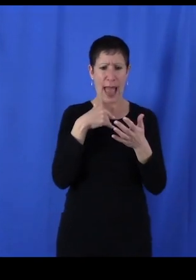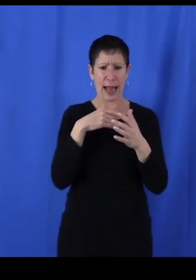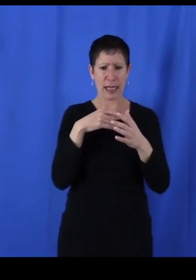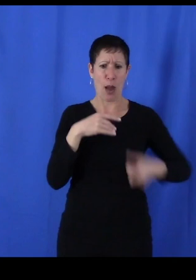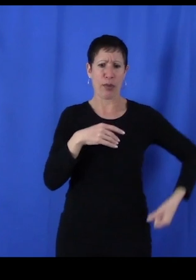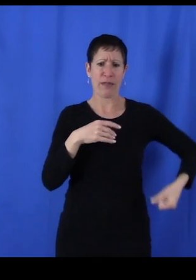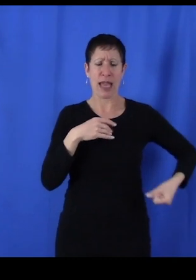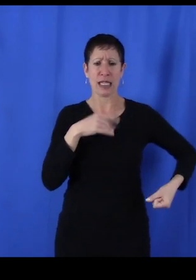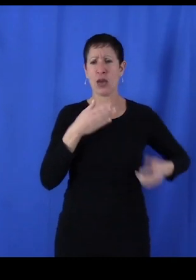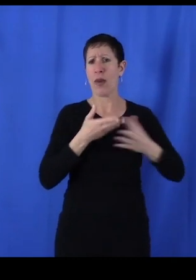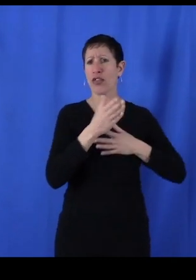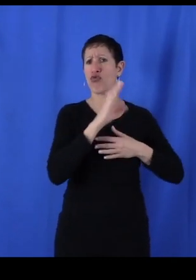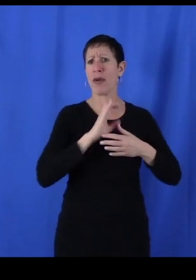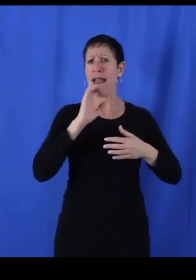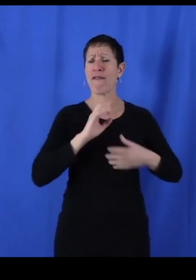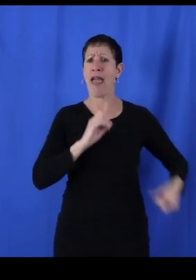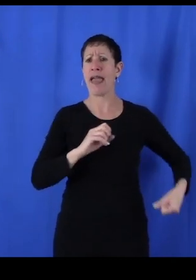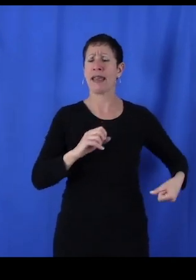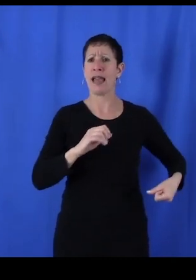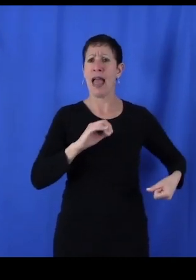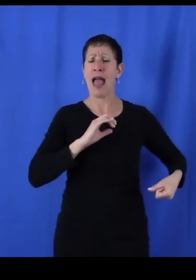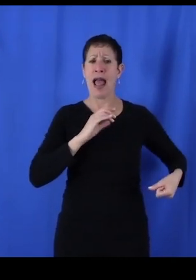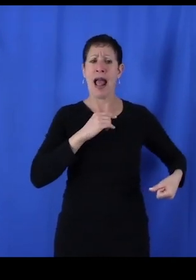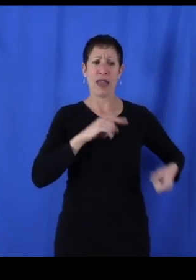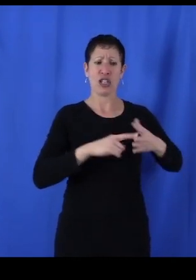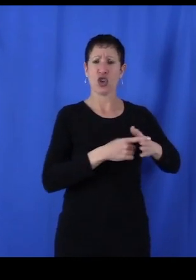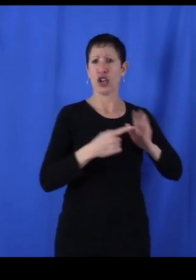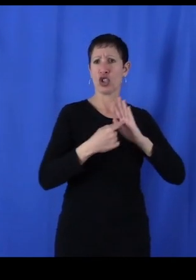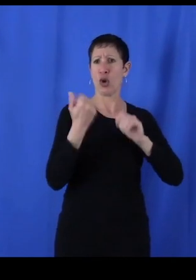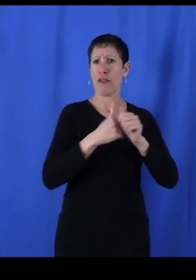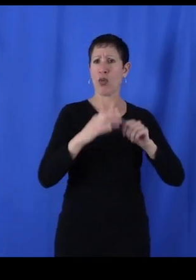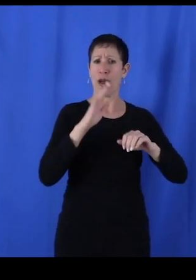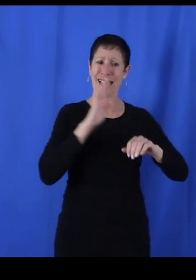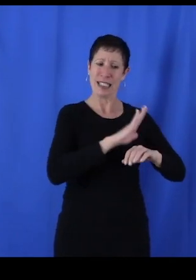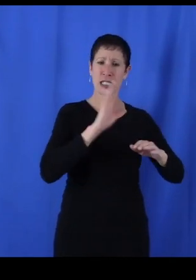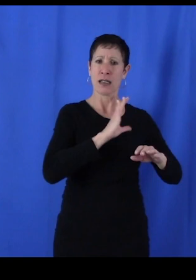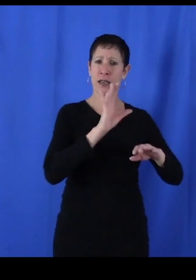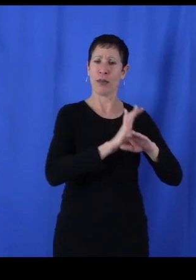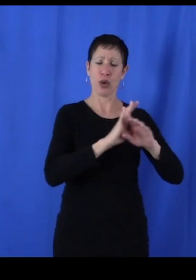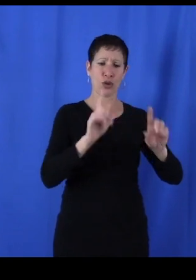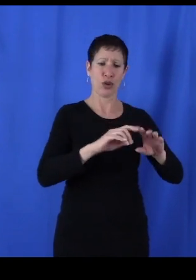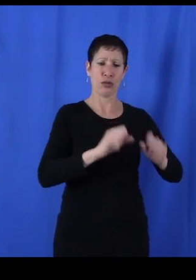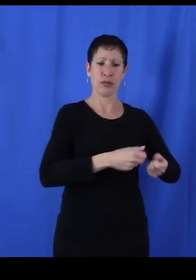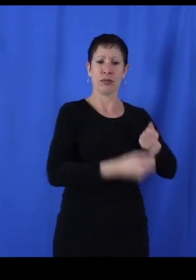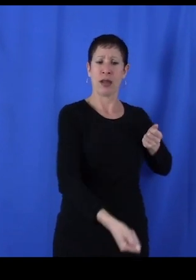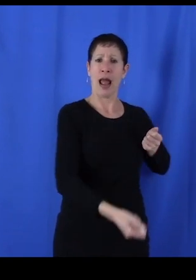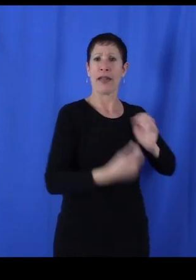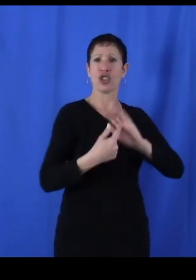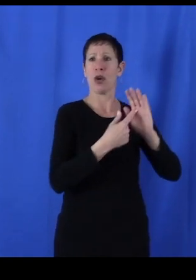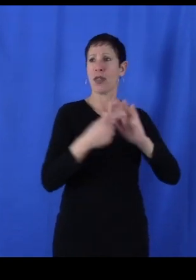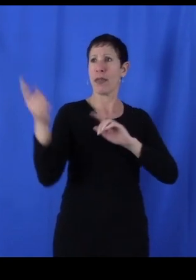went around a cafe and then they started both showing everybody what was on their screen and then showing everybody what was on each other's